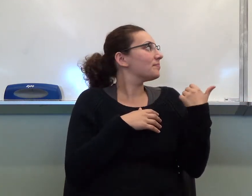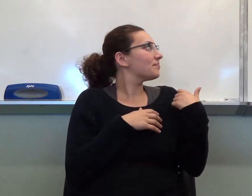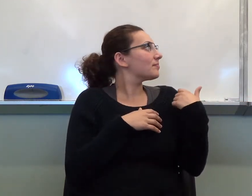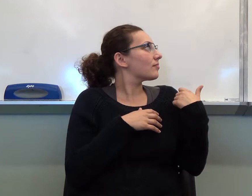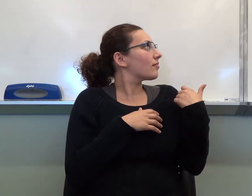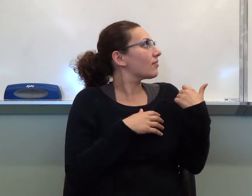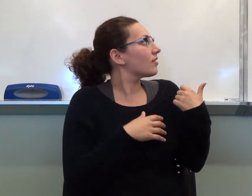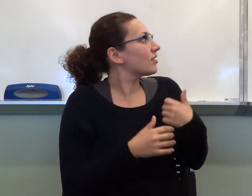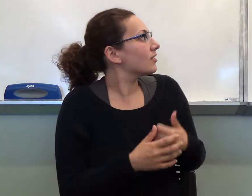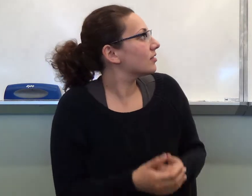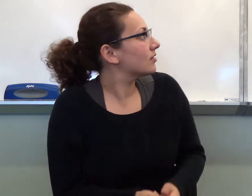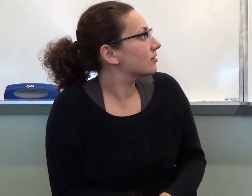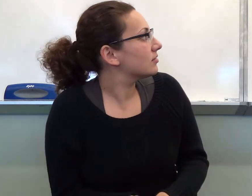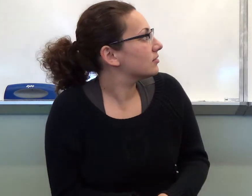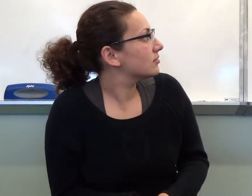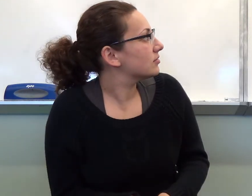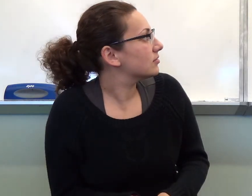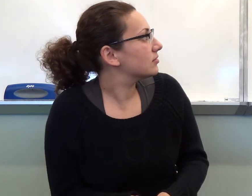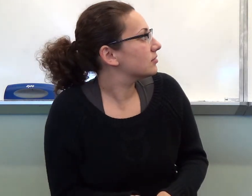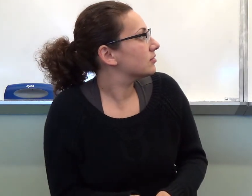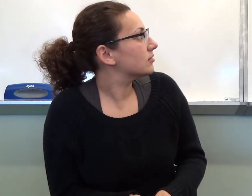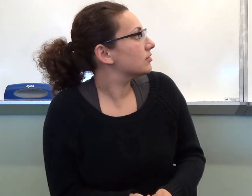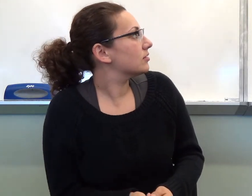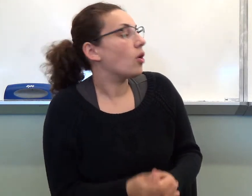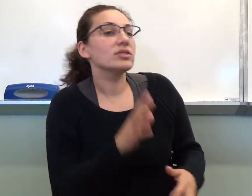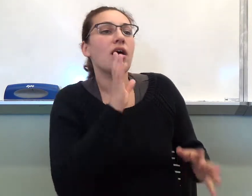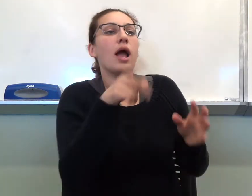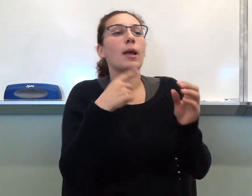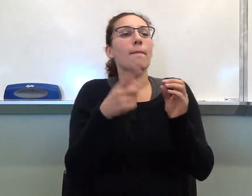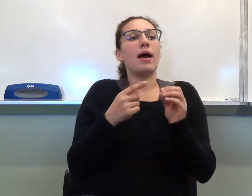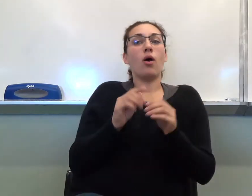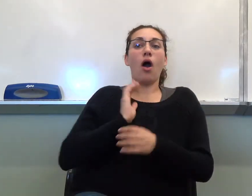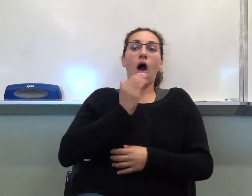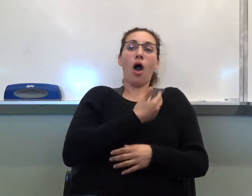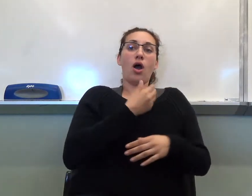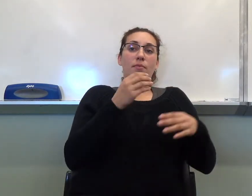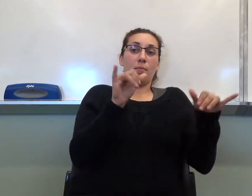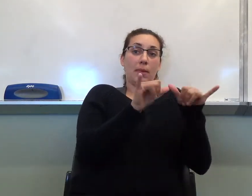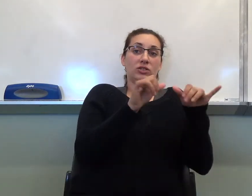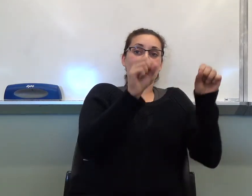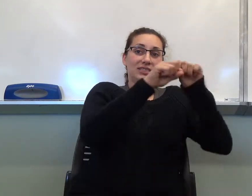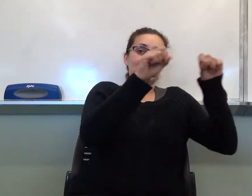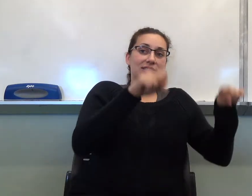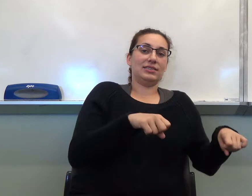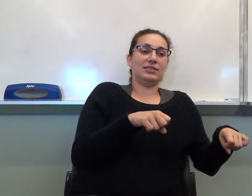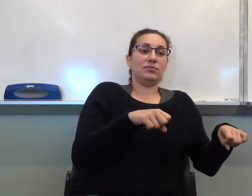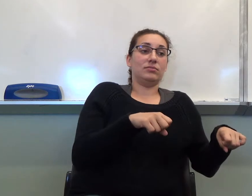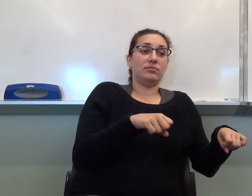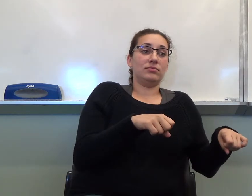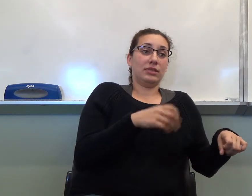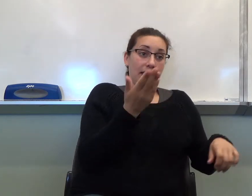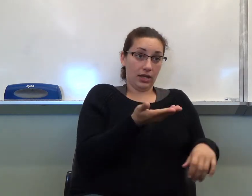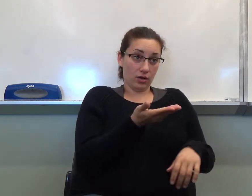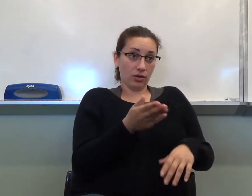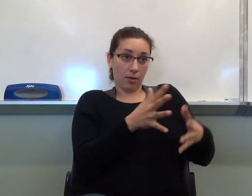2.54 centimeters. But the next one has a wavy equal sign. 1 foot. And then you get these squiggly things. Means